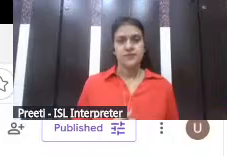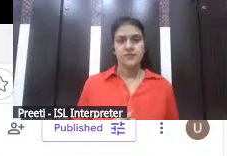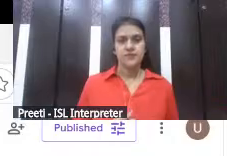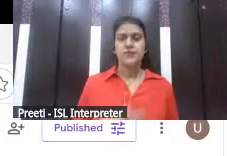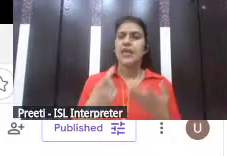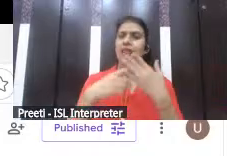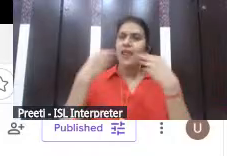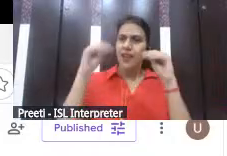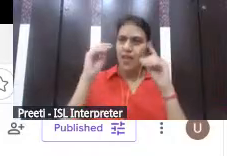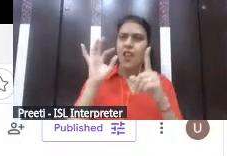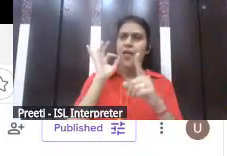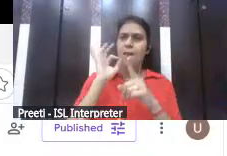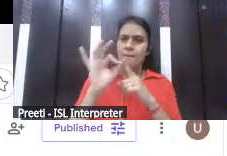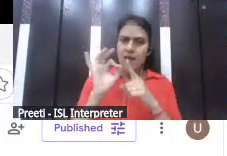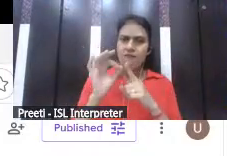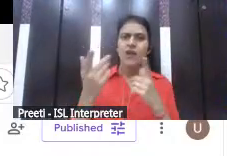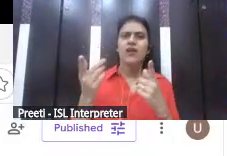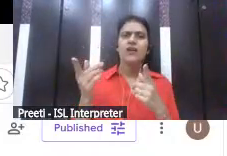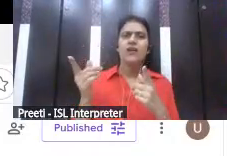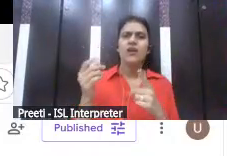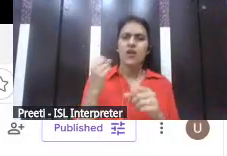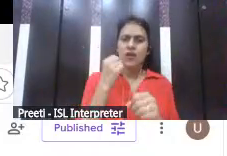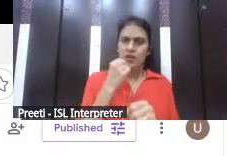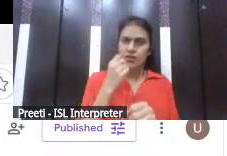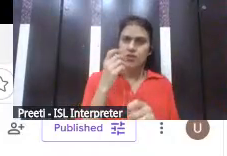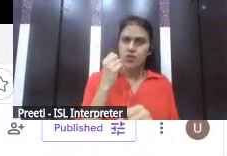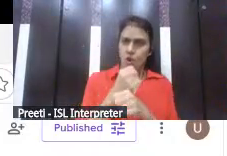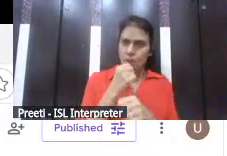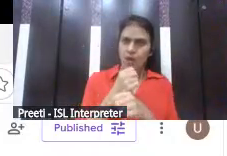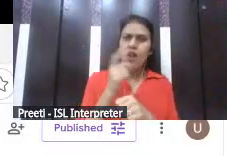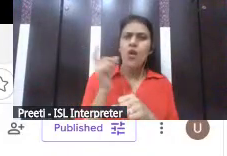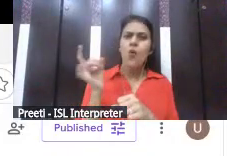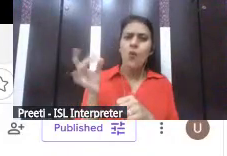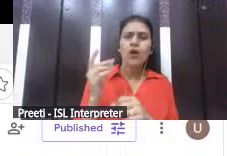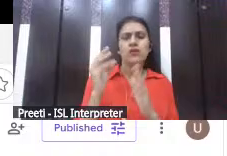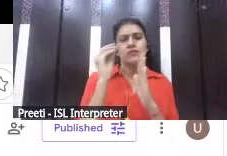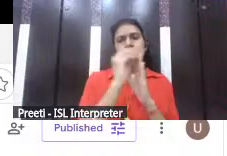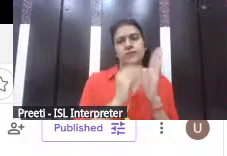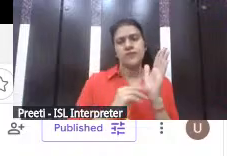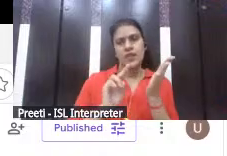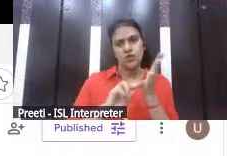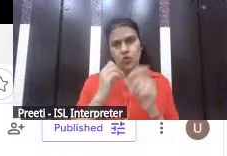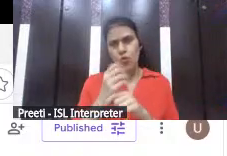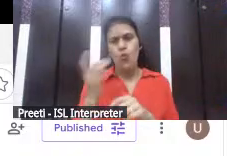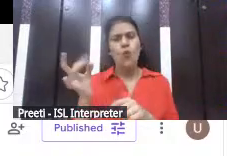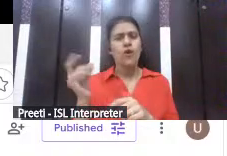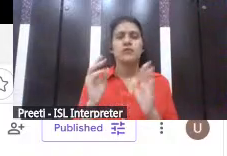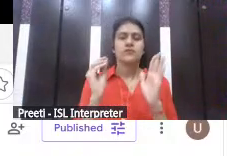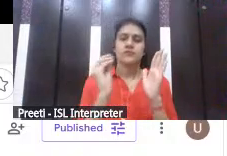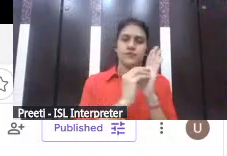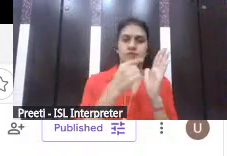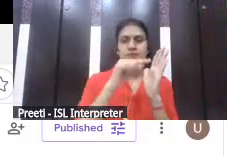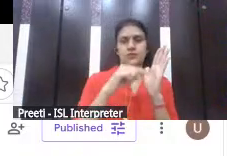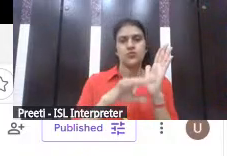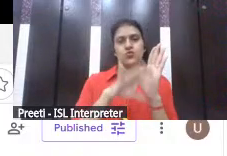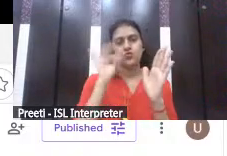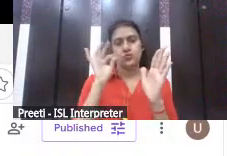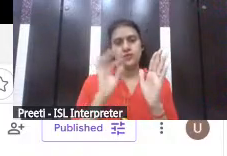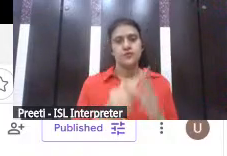So you will be expected to select the most relevant or appropriate option.